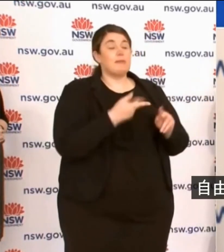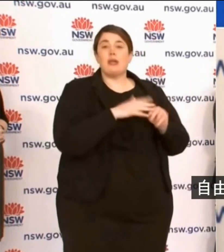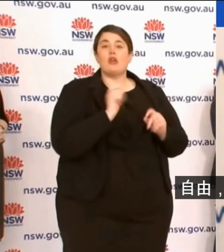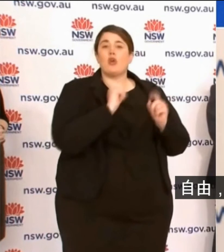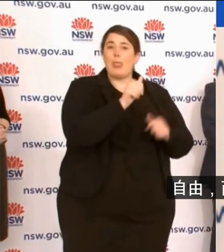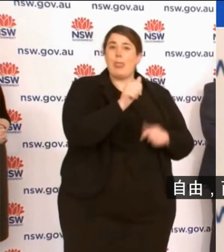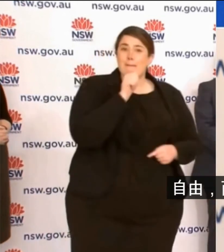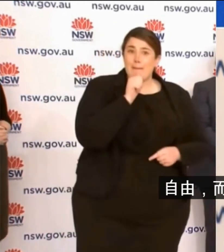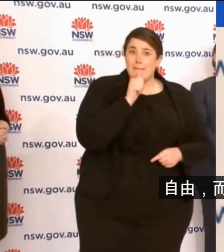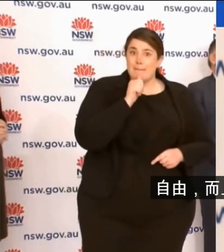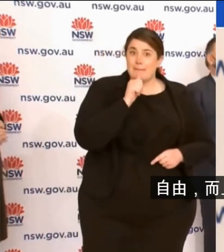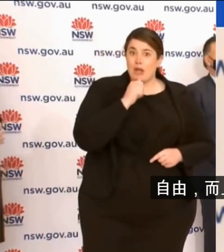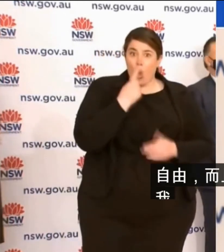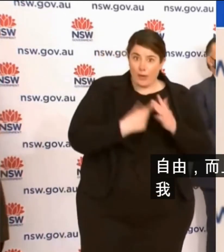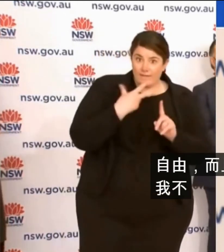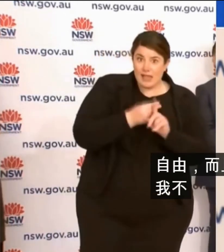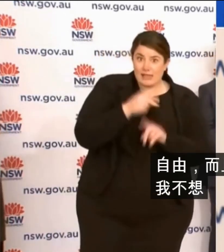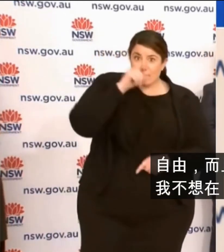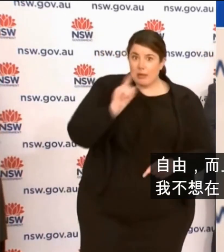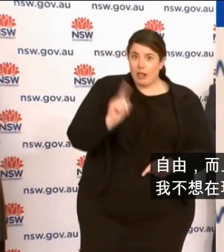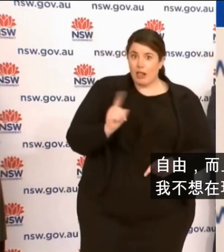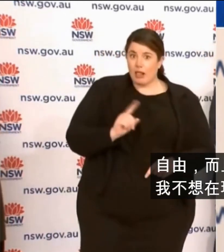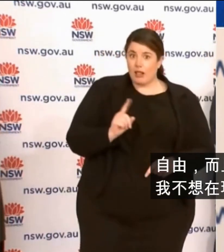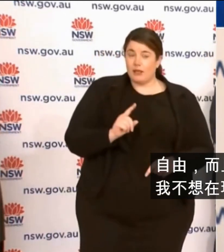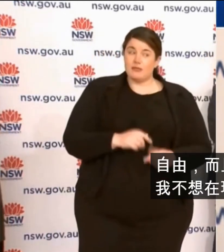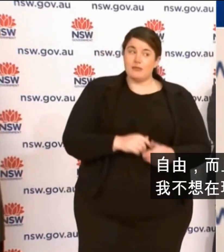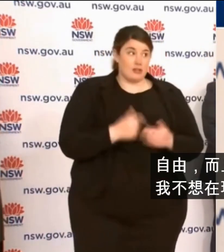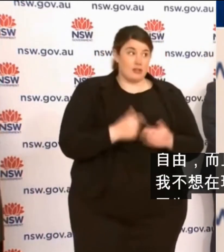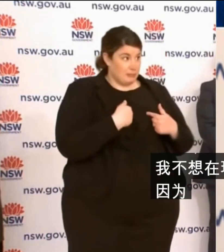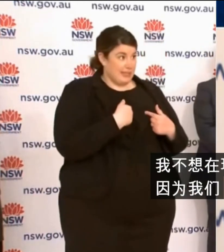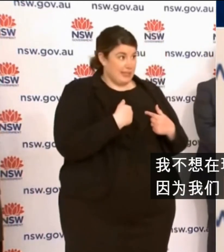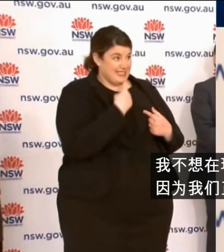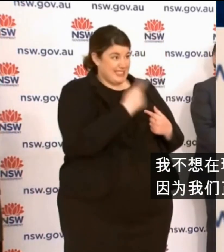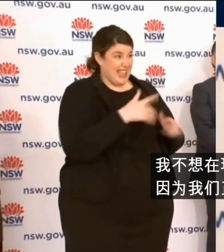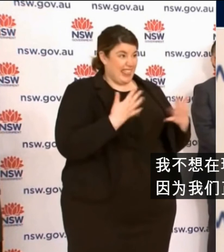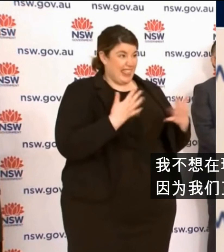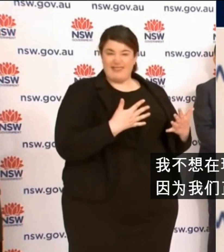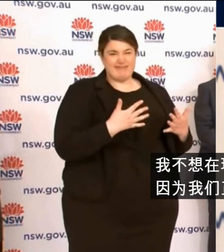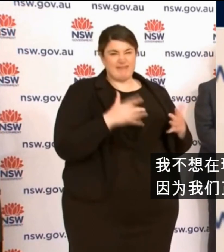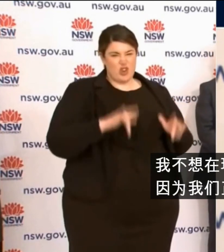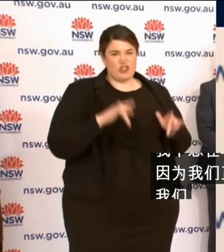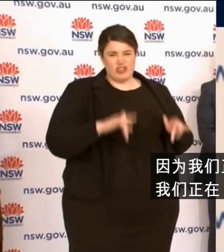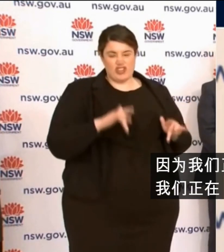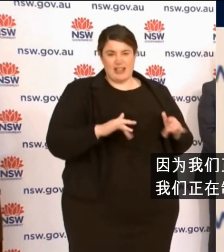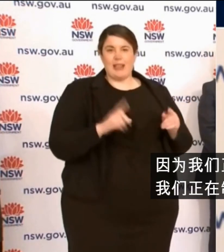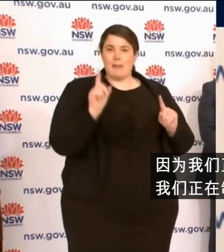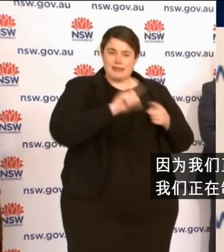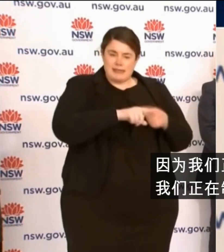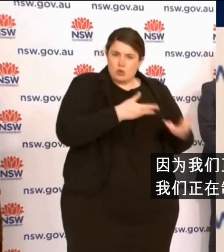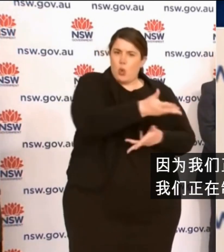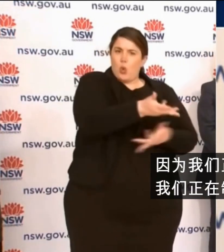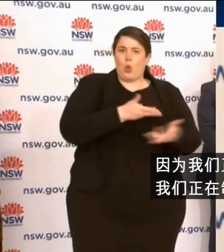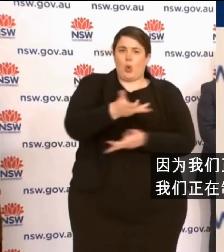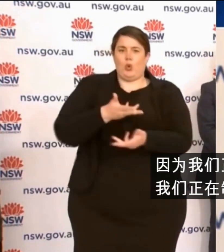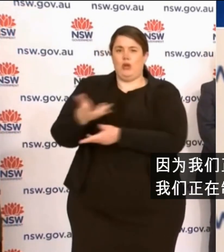Well, we will have, I do not want to provide any details at this stage, because we're working with industry, we're working